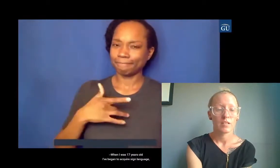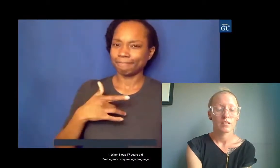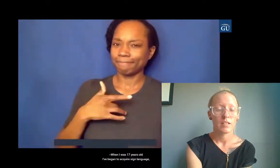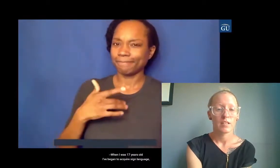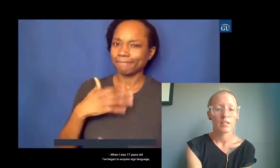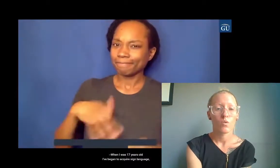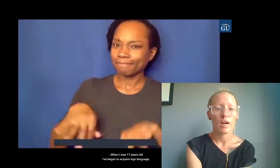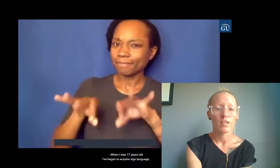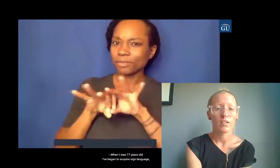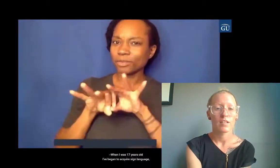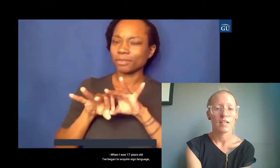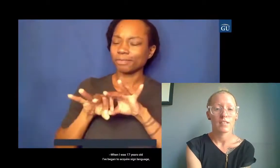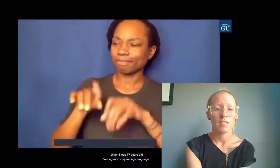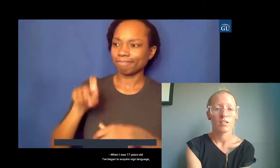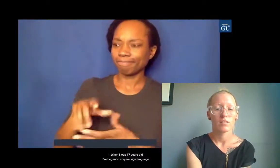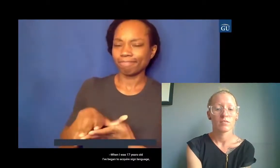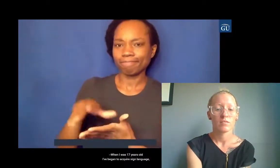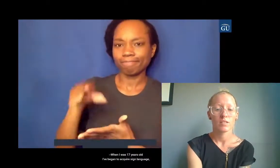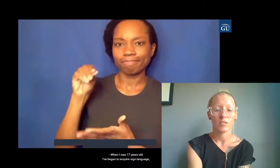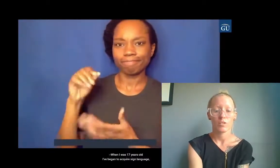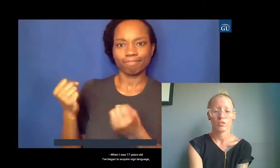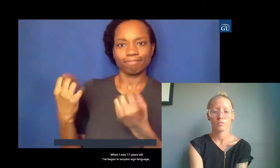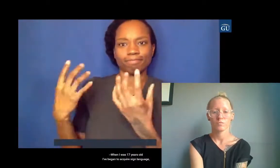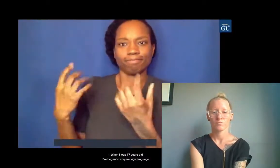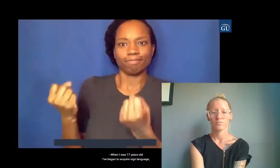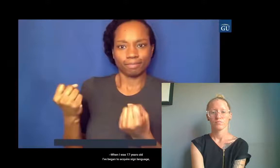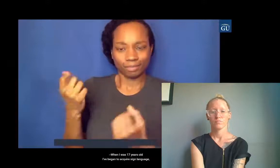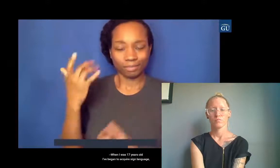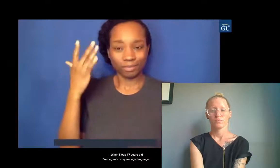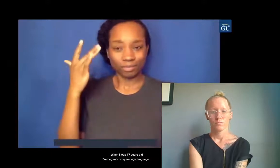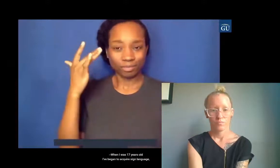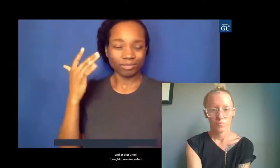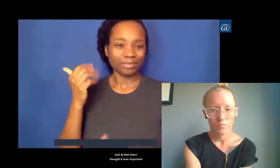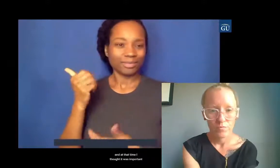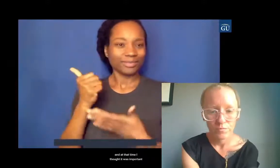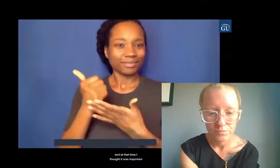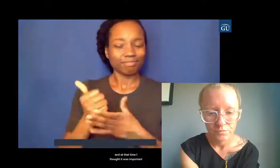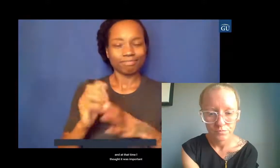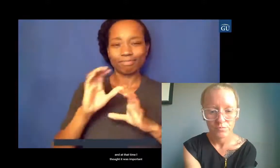I began to acquire ASL language.